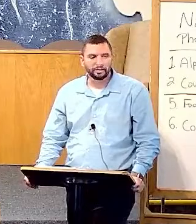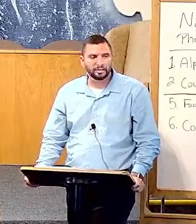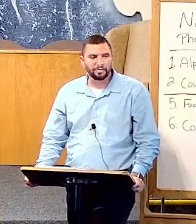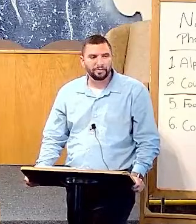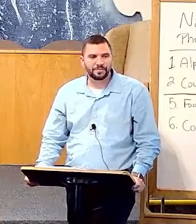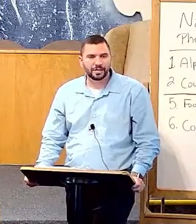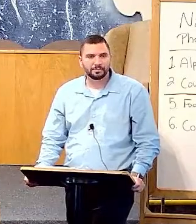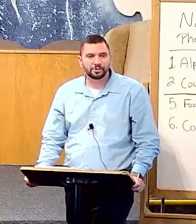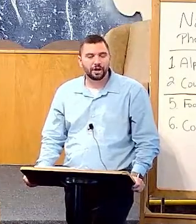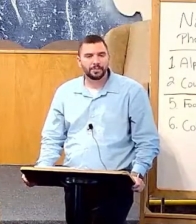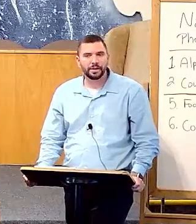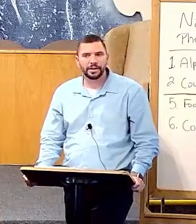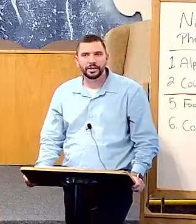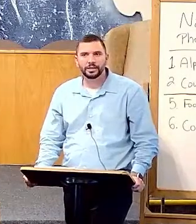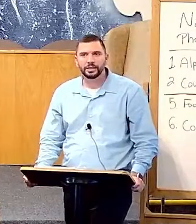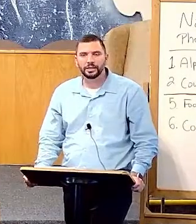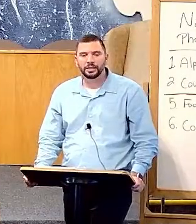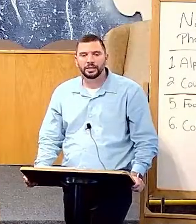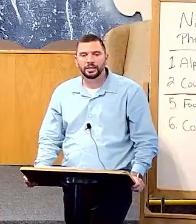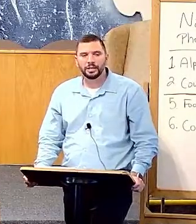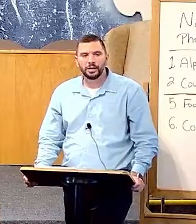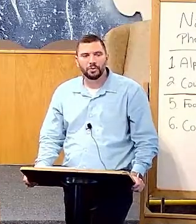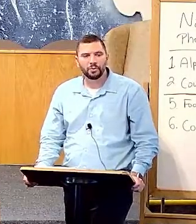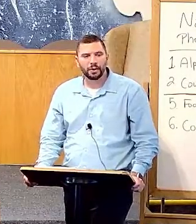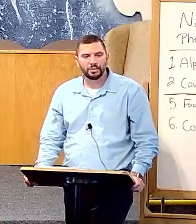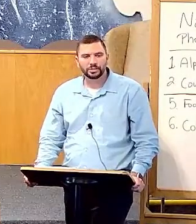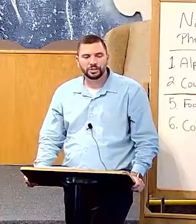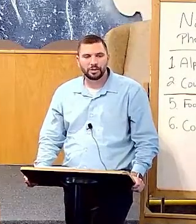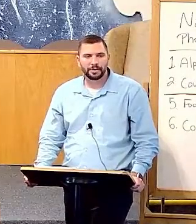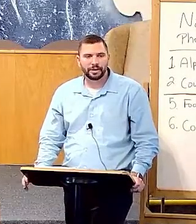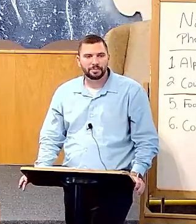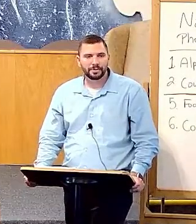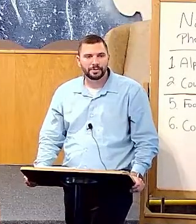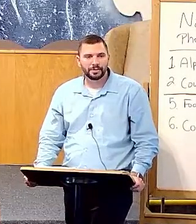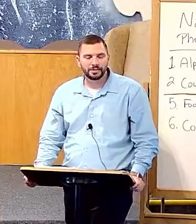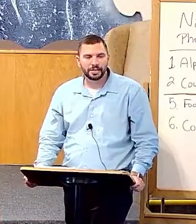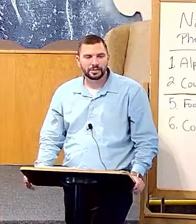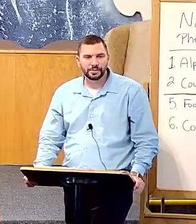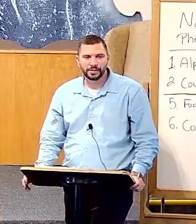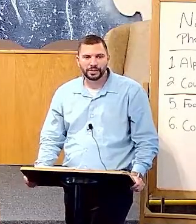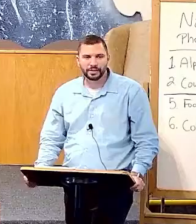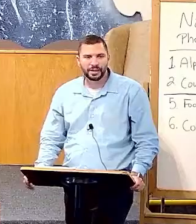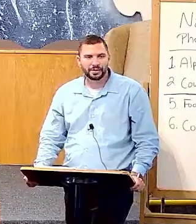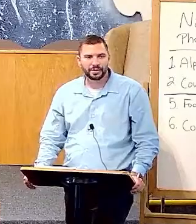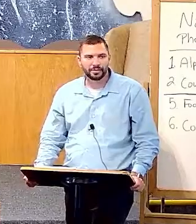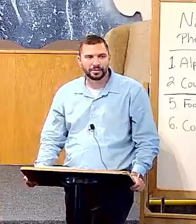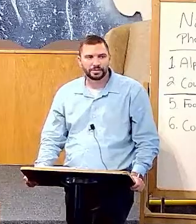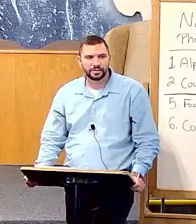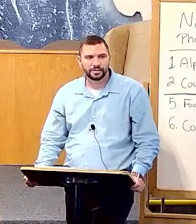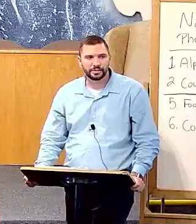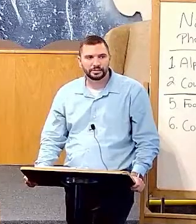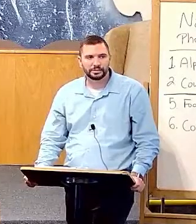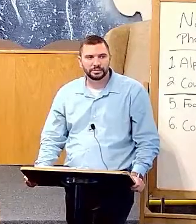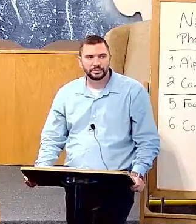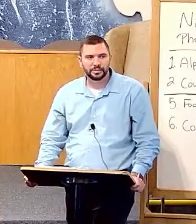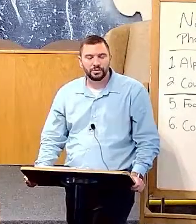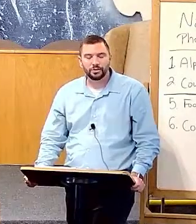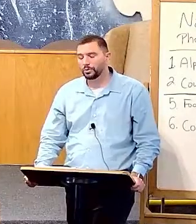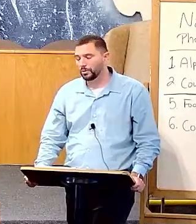few of these up. Strawberry. Oh, I looked strawberry up this last week, and I can't think of it. You can Google some of